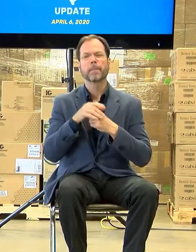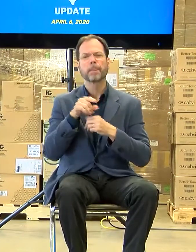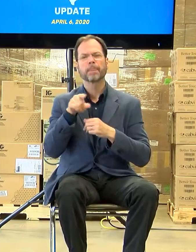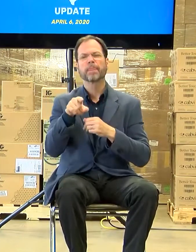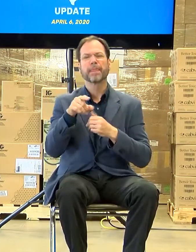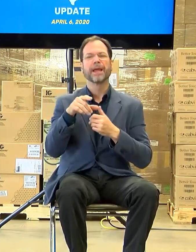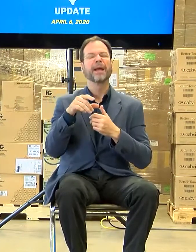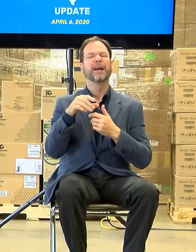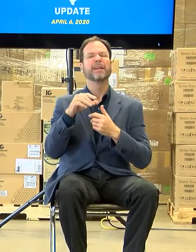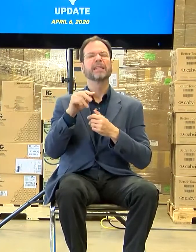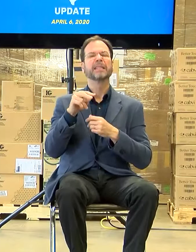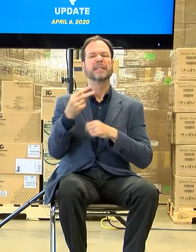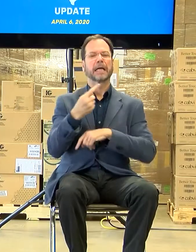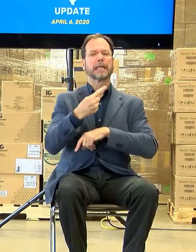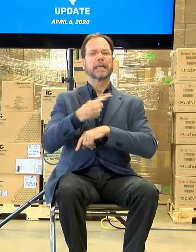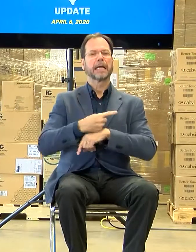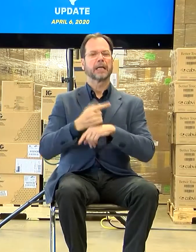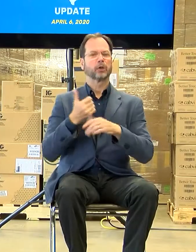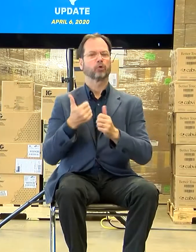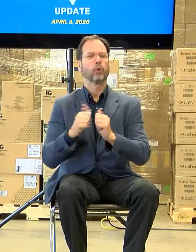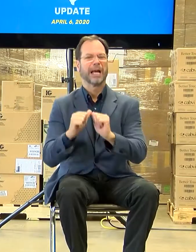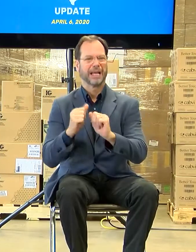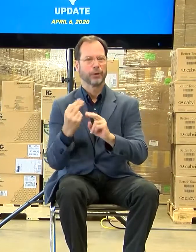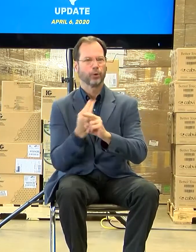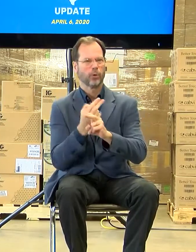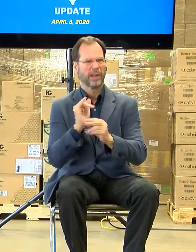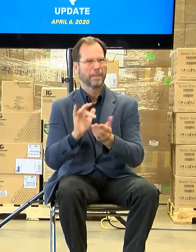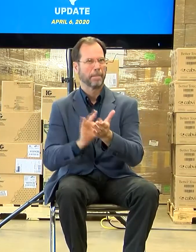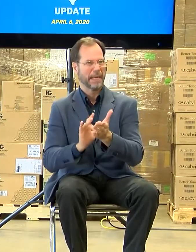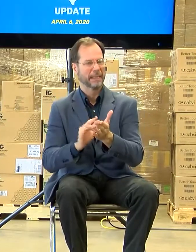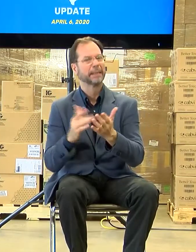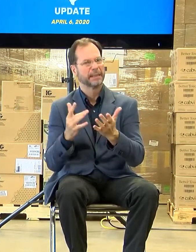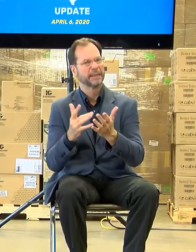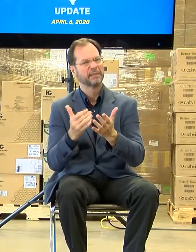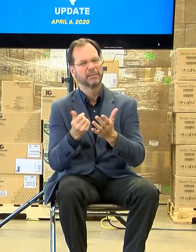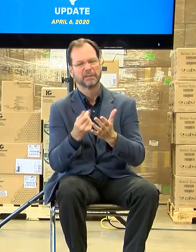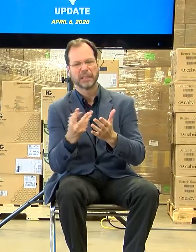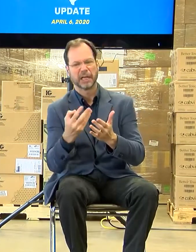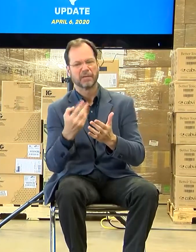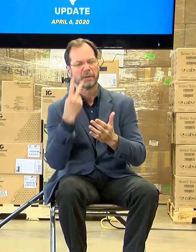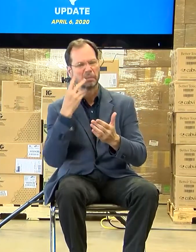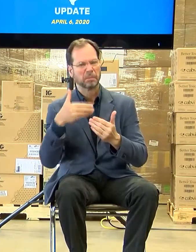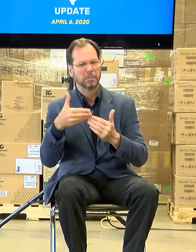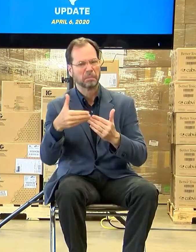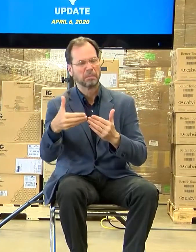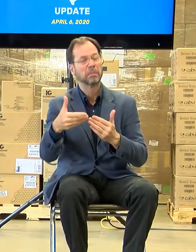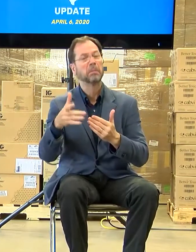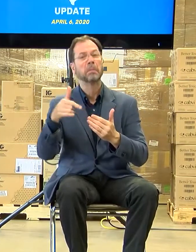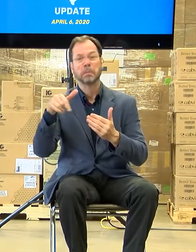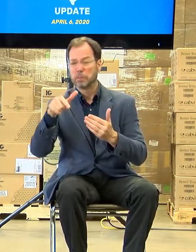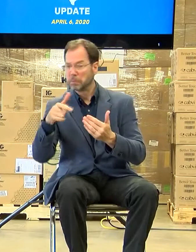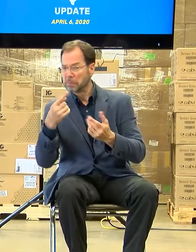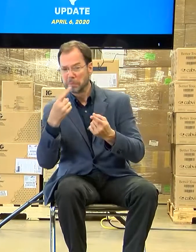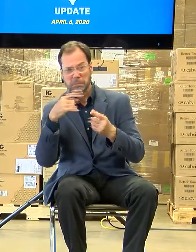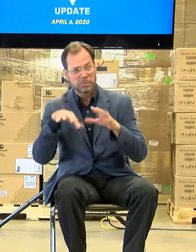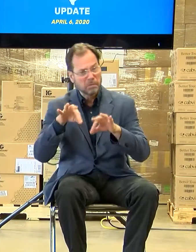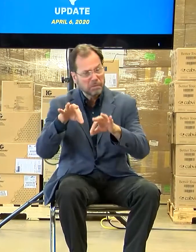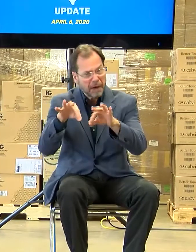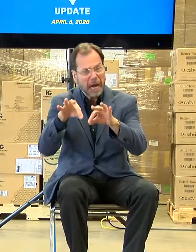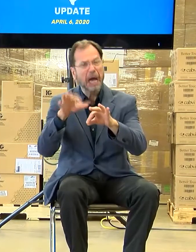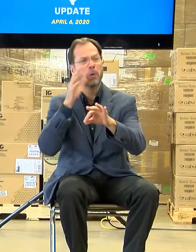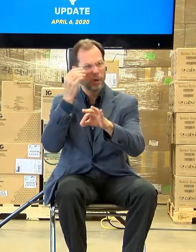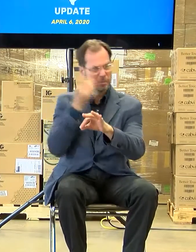their second day of this testing regimen that will last several more days. We look forward to updating you as the